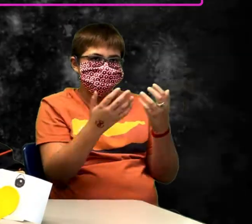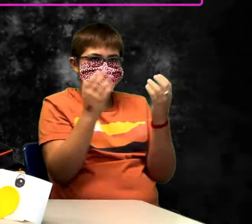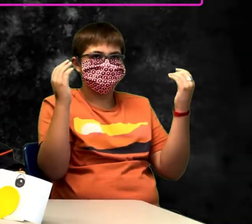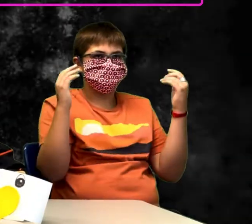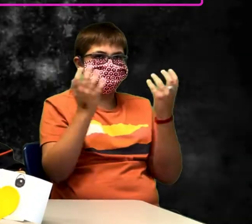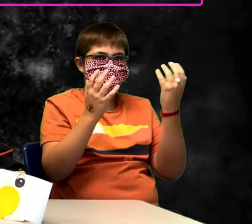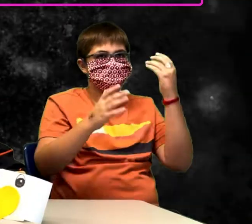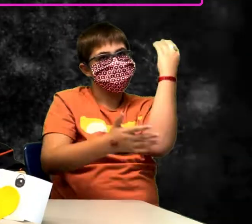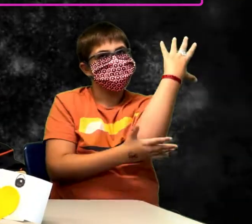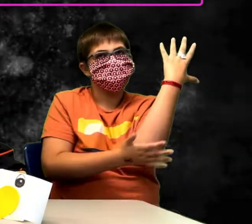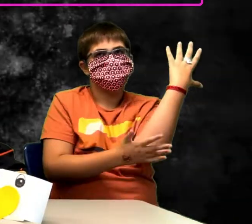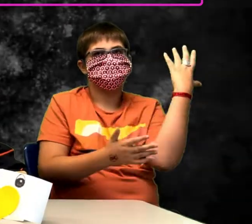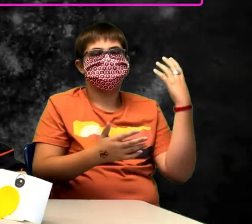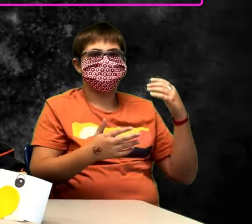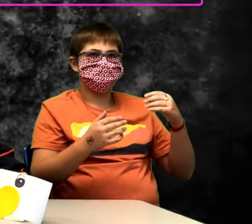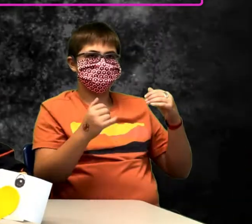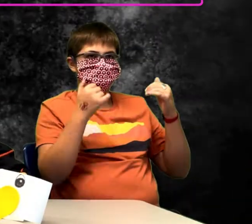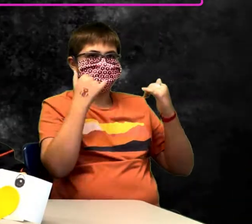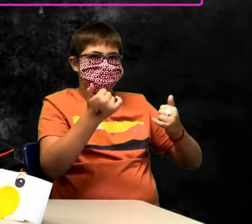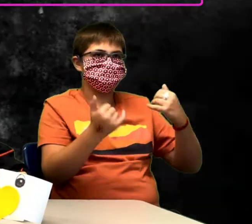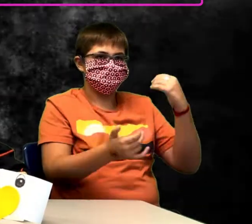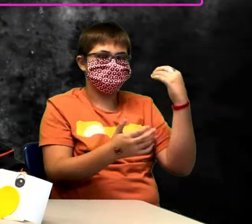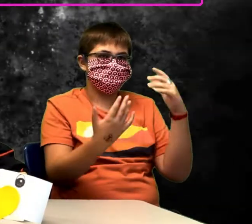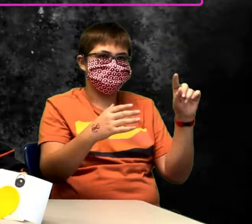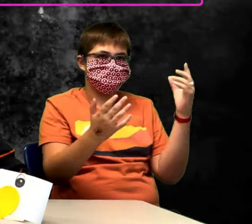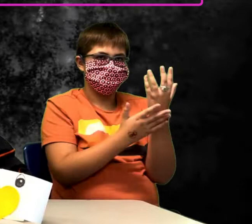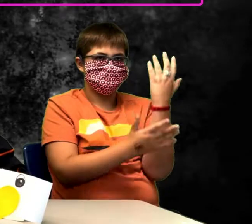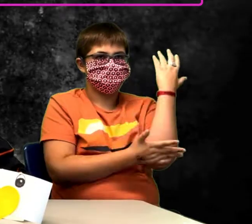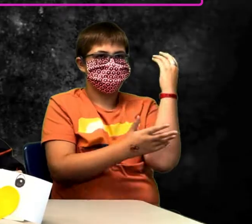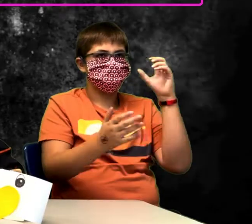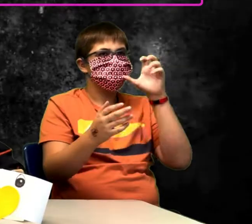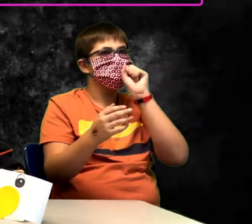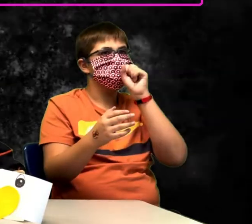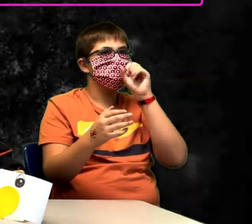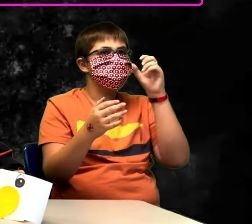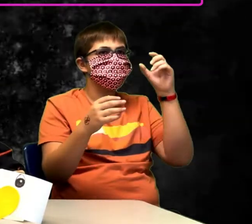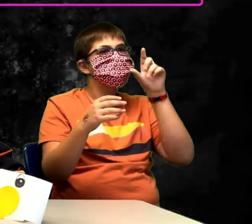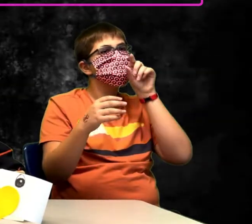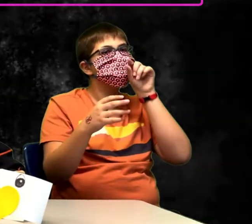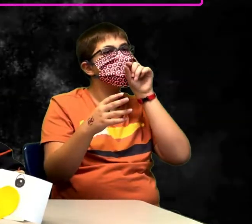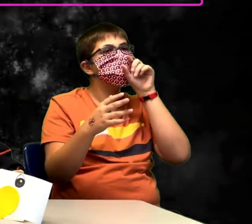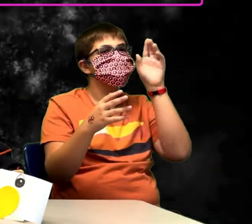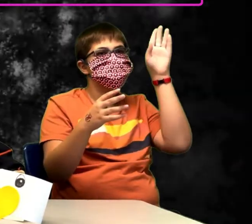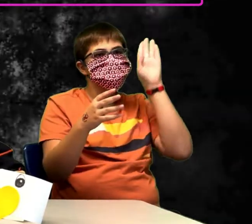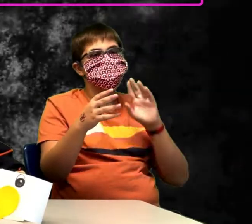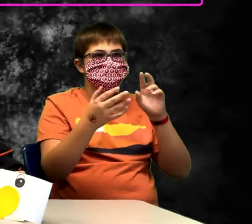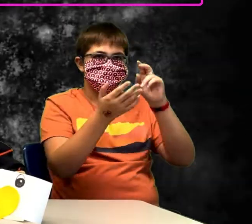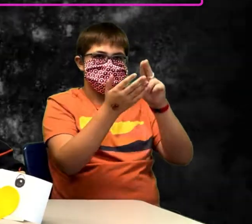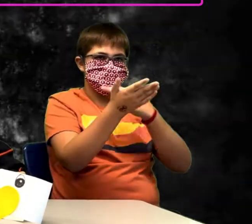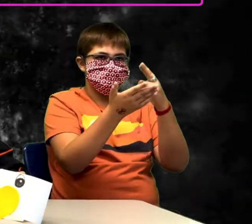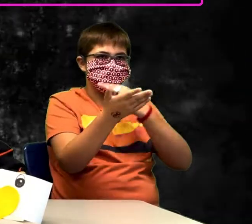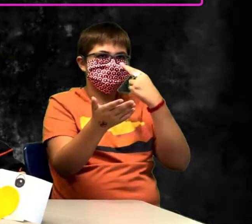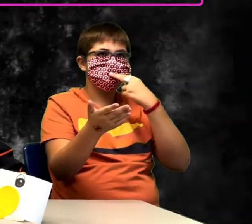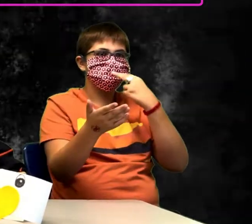lunch? Today for lunch is orange chicken with brown rice. Not pickup